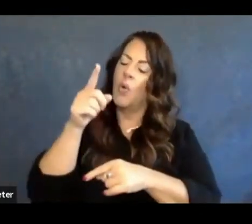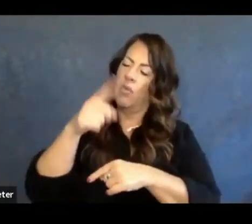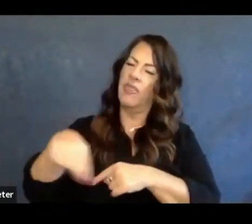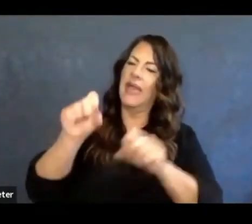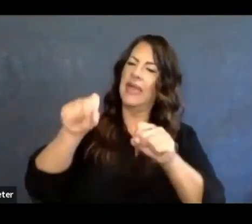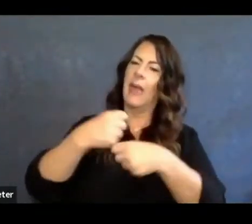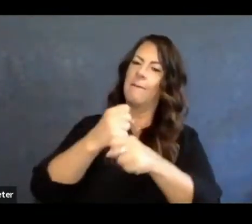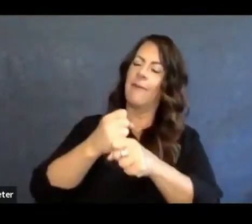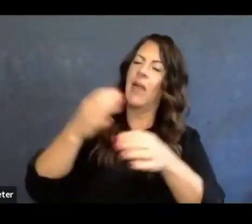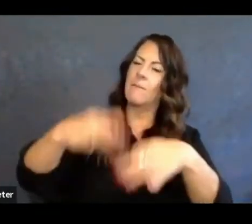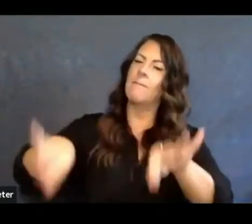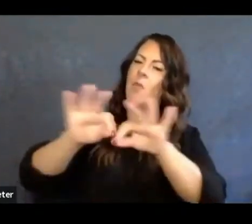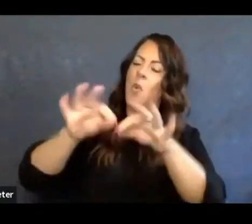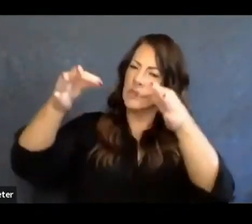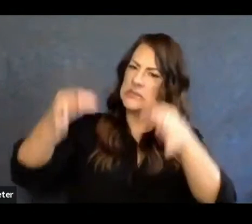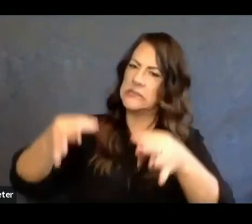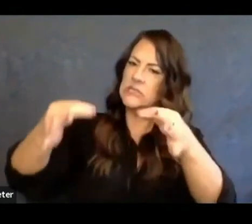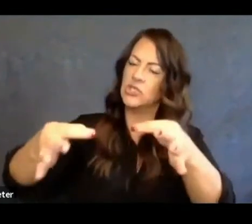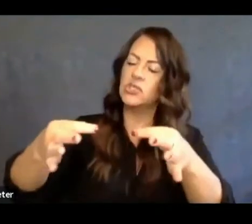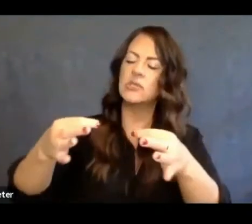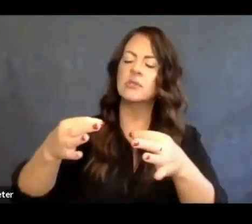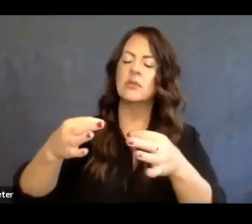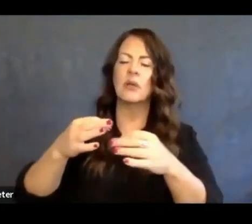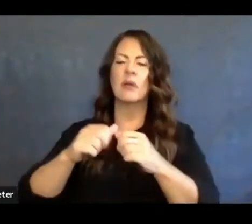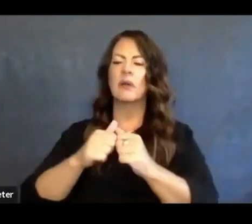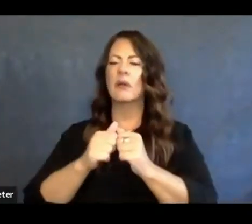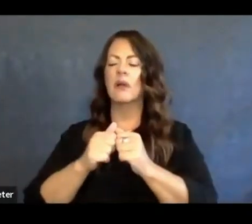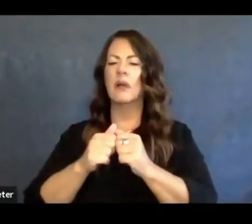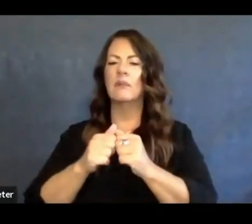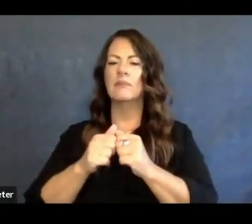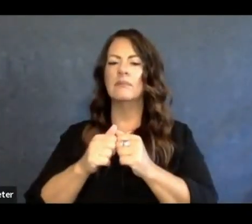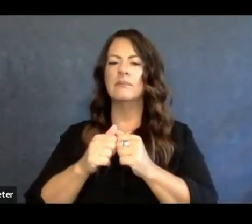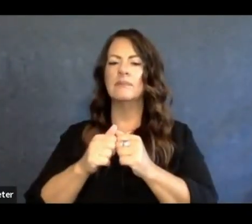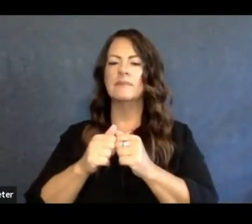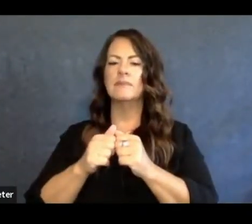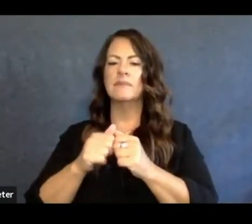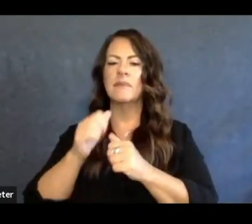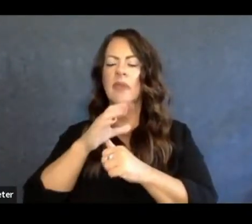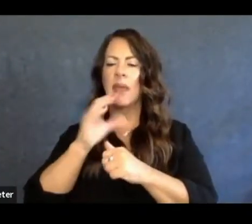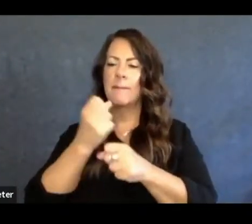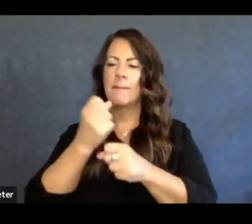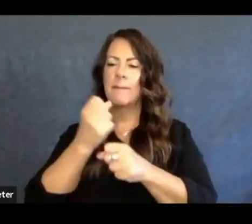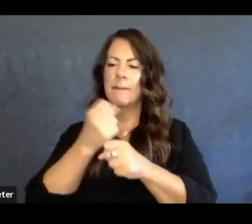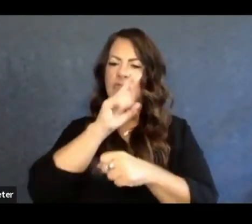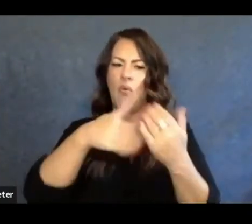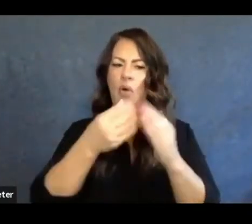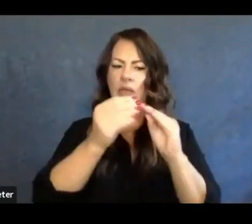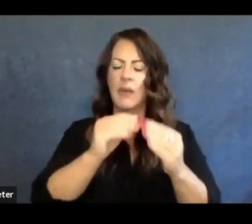about can be made with complete agreed on calculations and metrics.